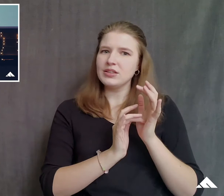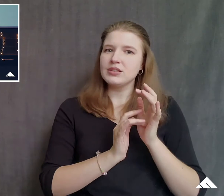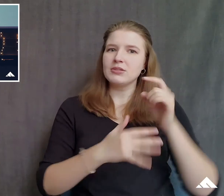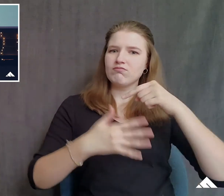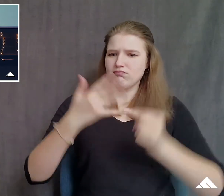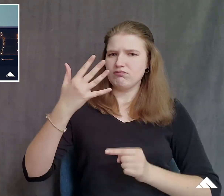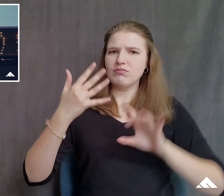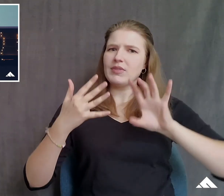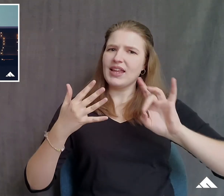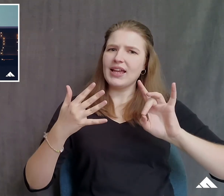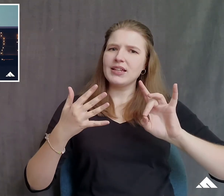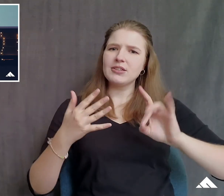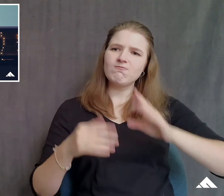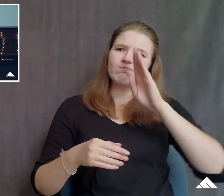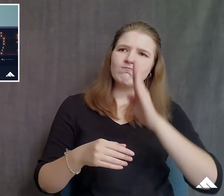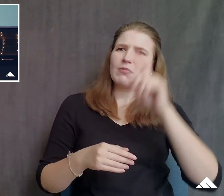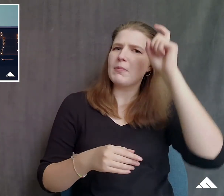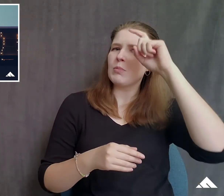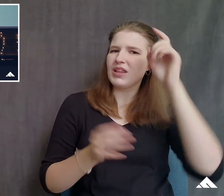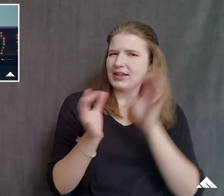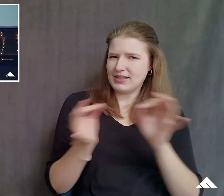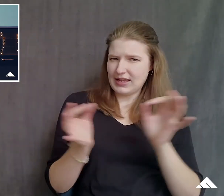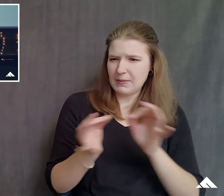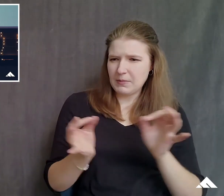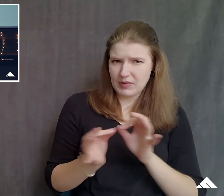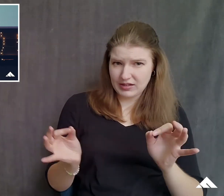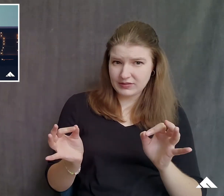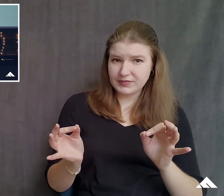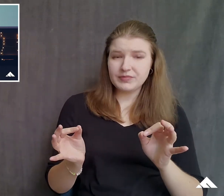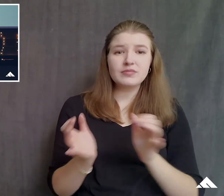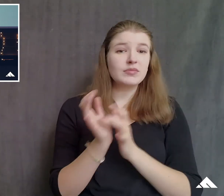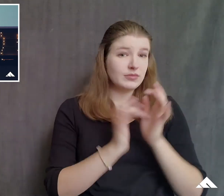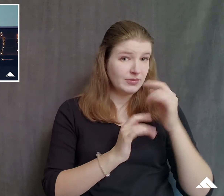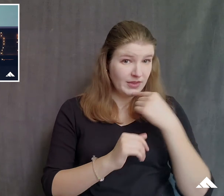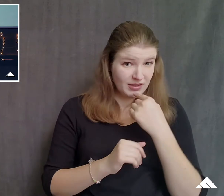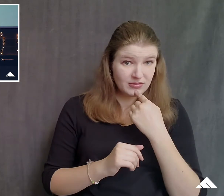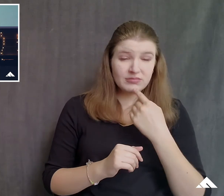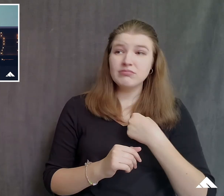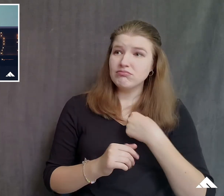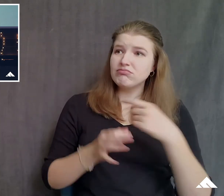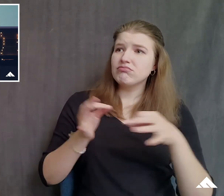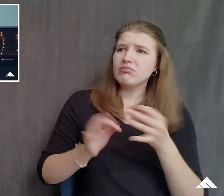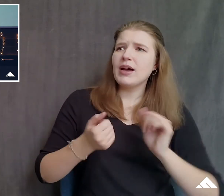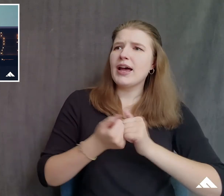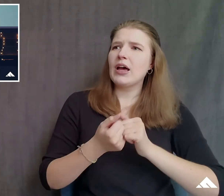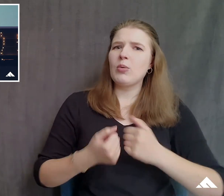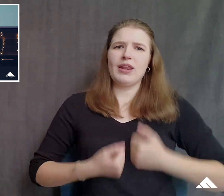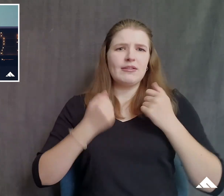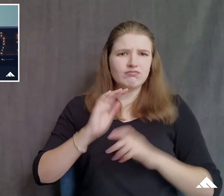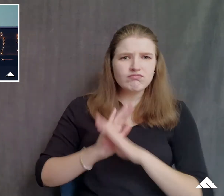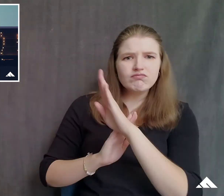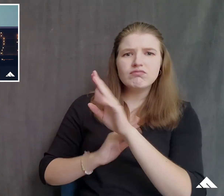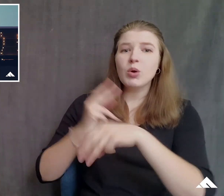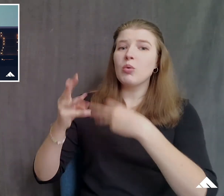direct, sort of pithy statements, where basically Jesus says, I'm going to tell you how to thrive in life. The world's going to give